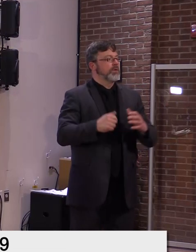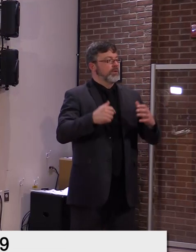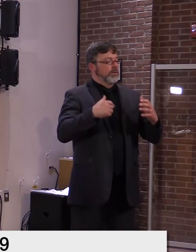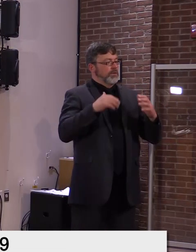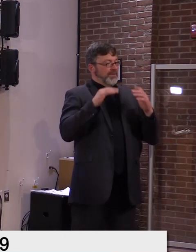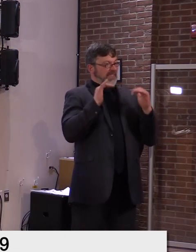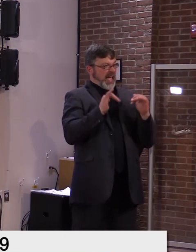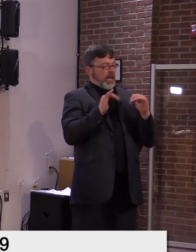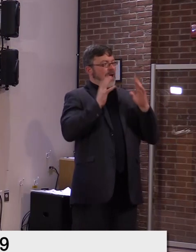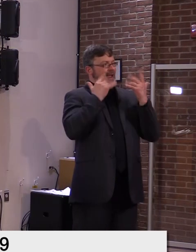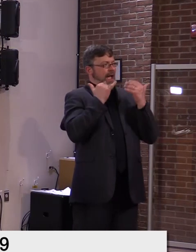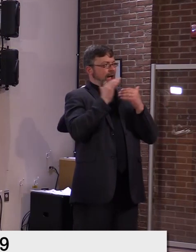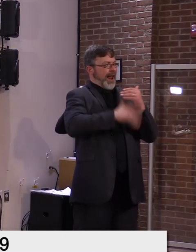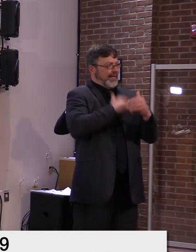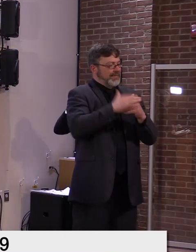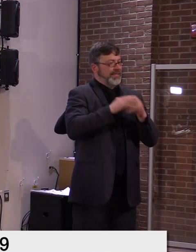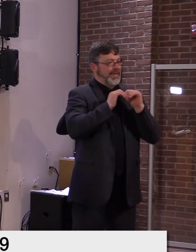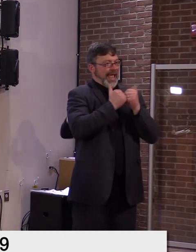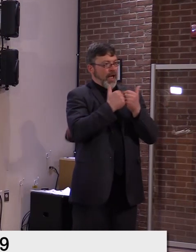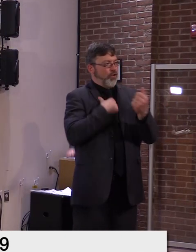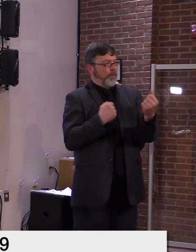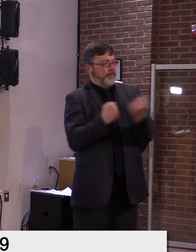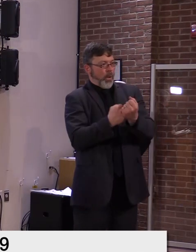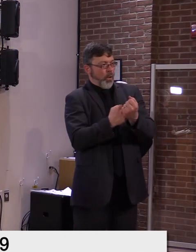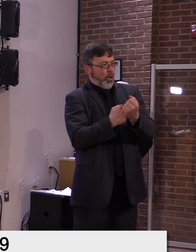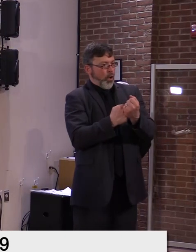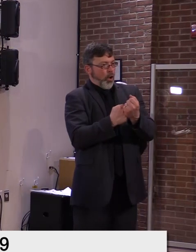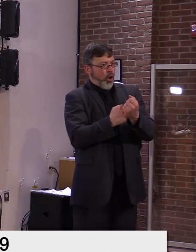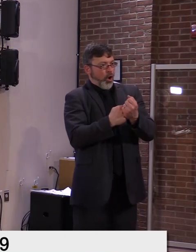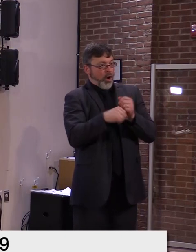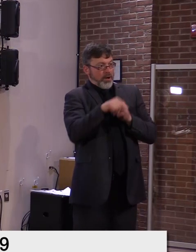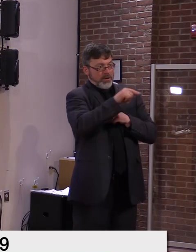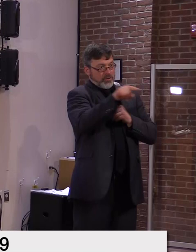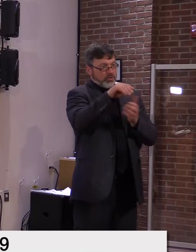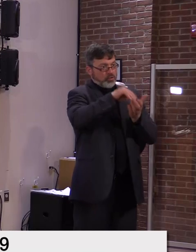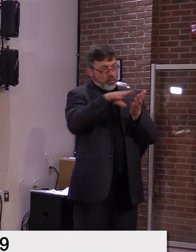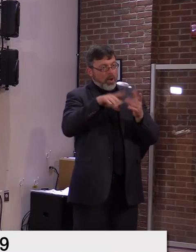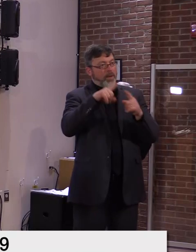certainly report back to you more on that.